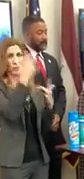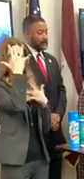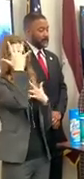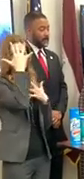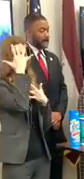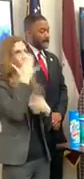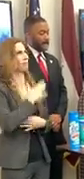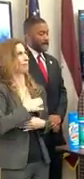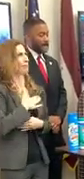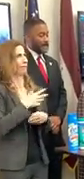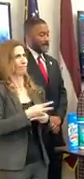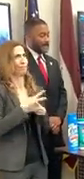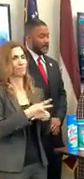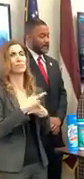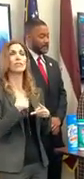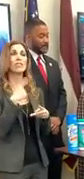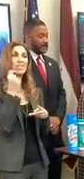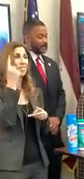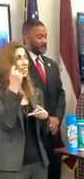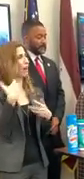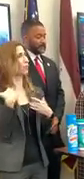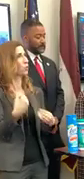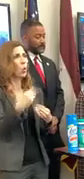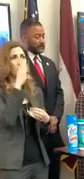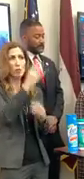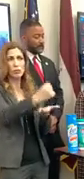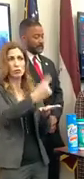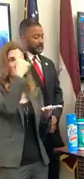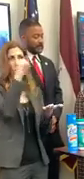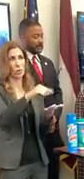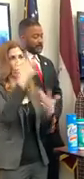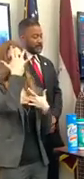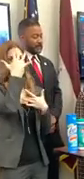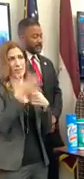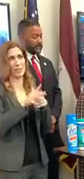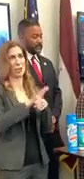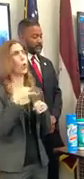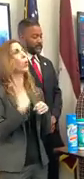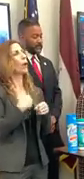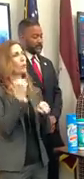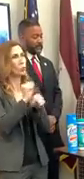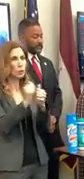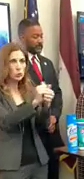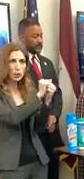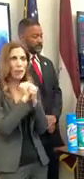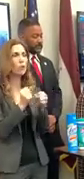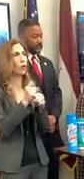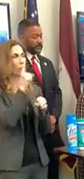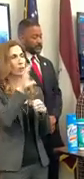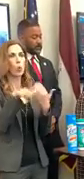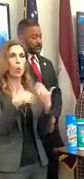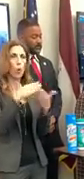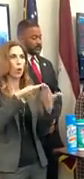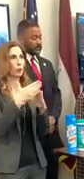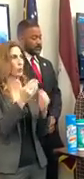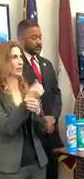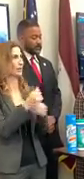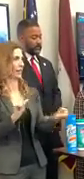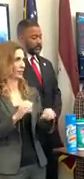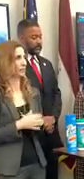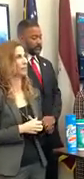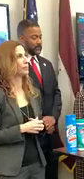disease and for which there is no direct treatment. We have to all work together to keep everybody in our community safe.